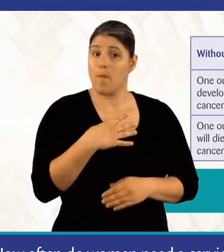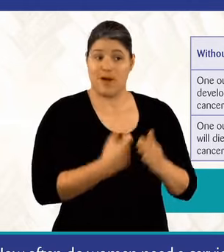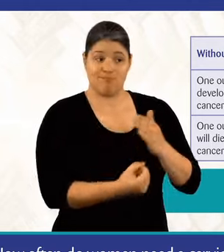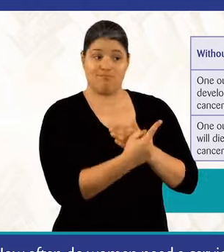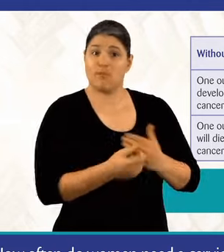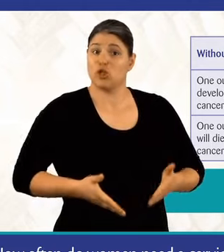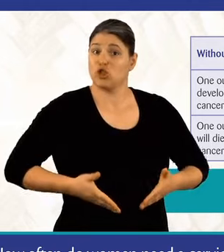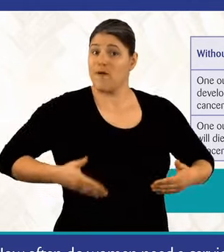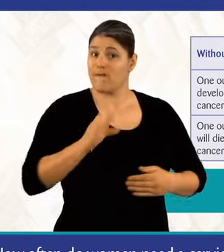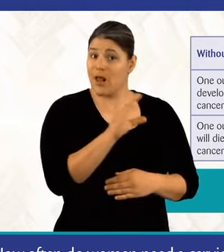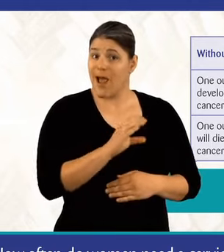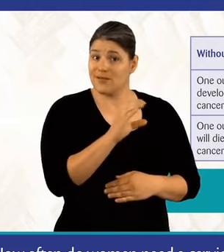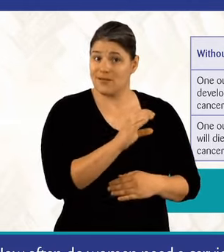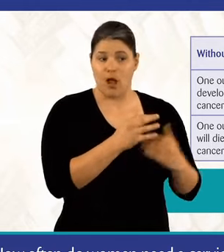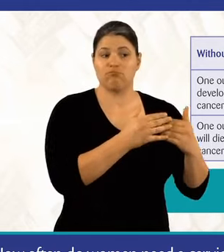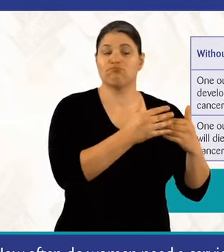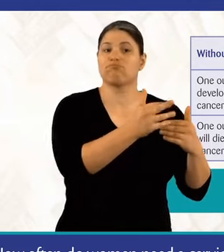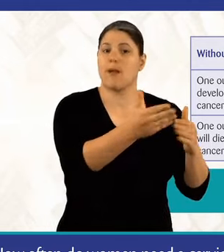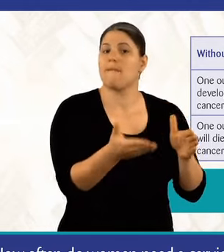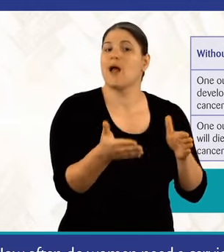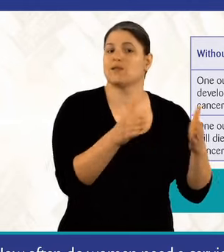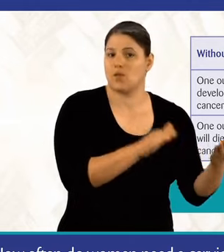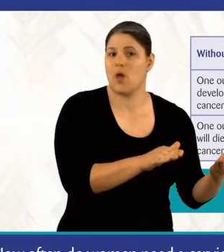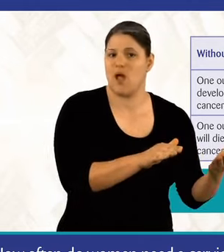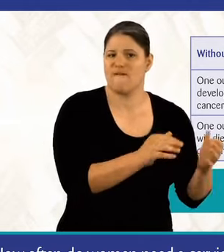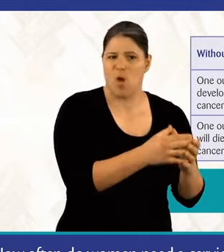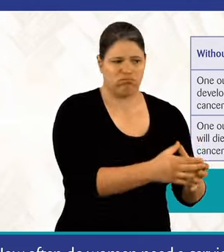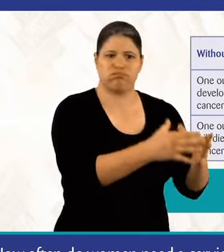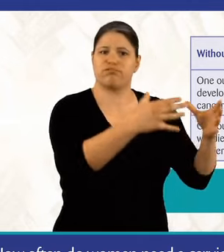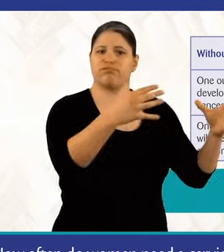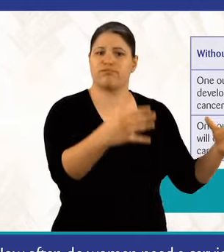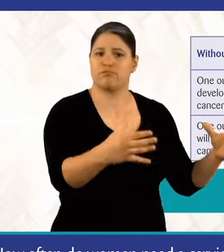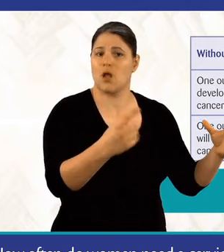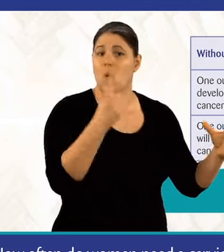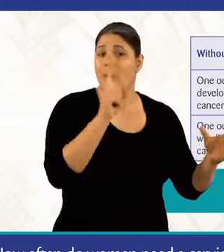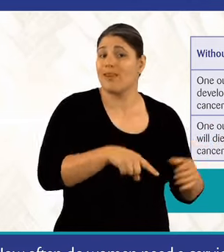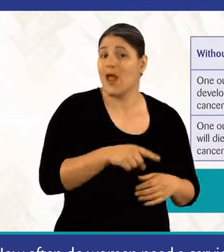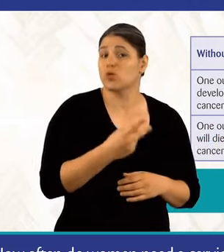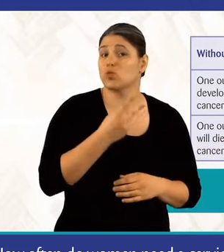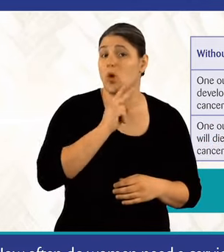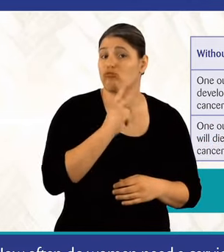With regular 3-yearly screening, 1 out of 1,280 women will die from cervical cancer.